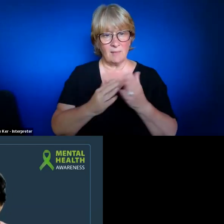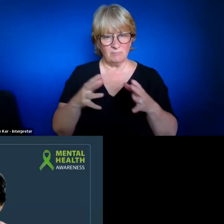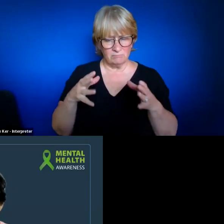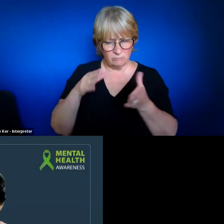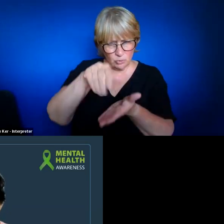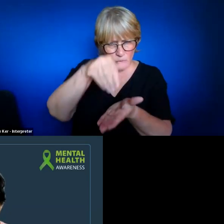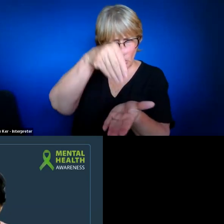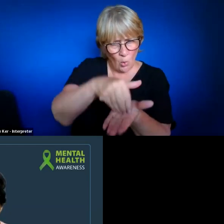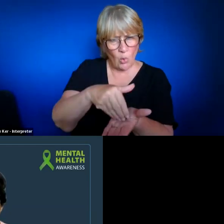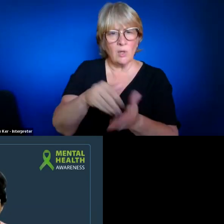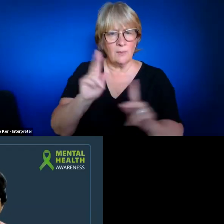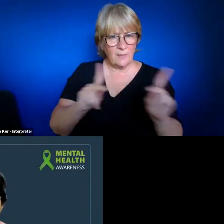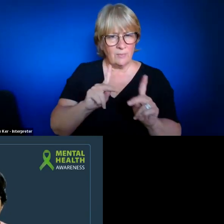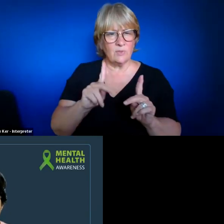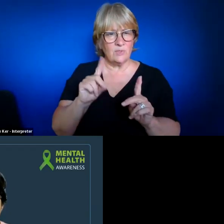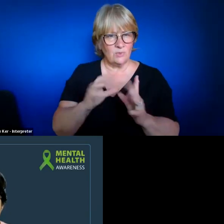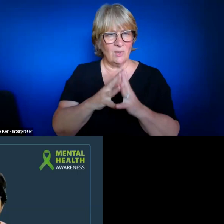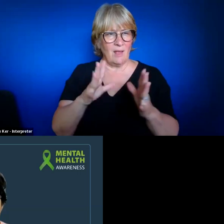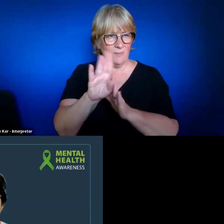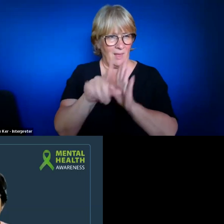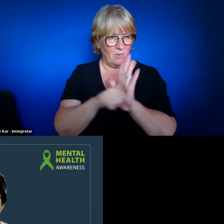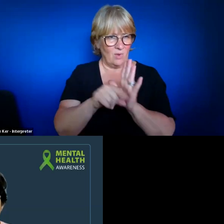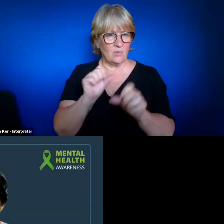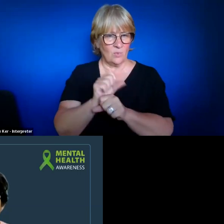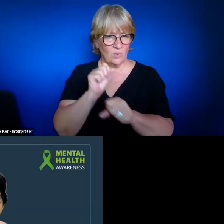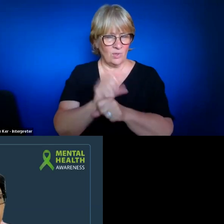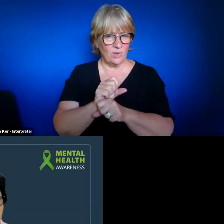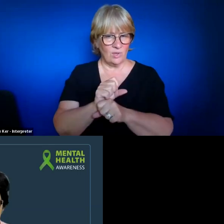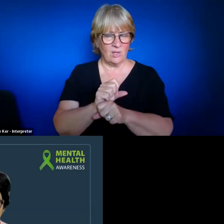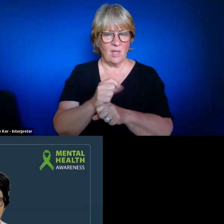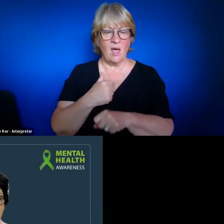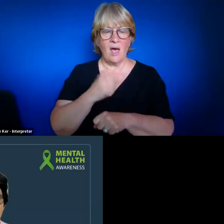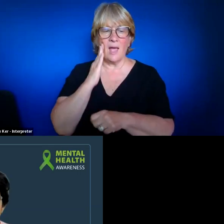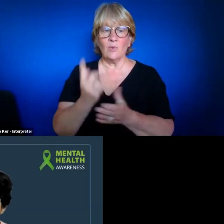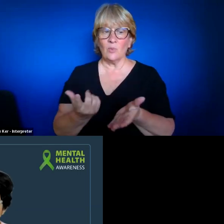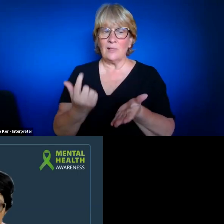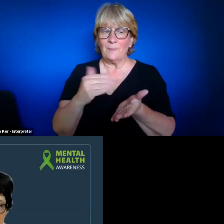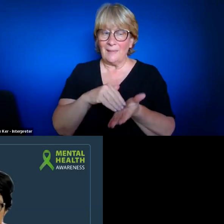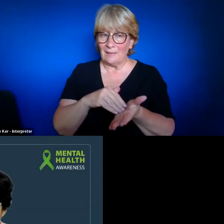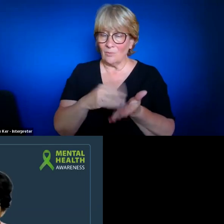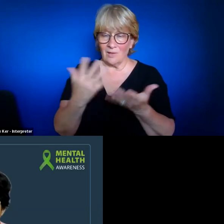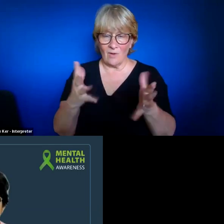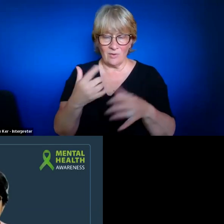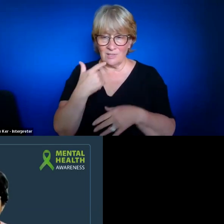do a lot of background work. So, and I will just repeat what I've already told BHI and